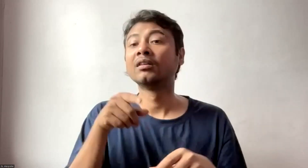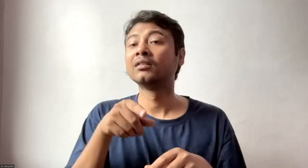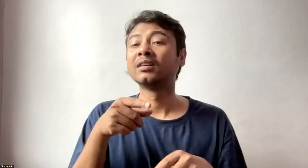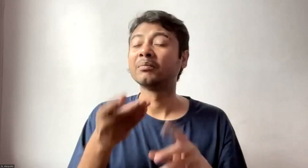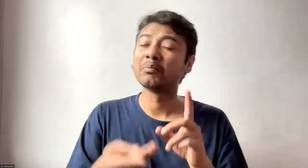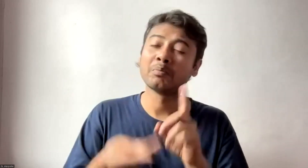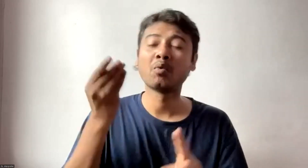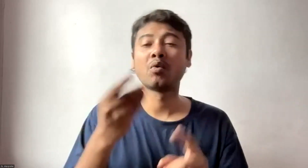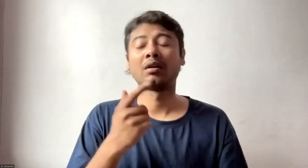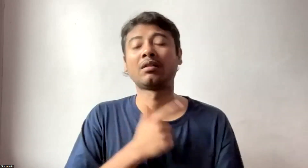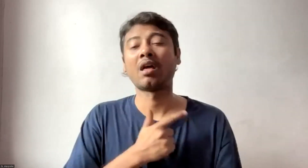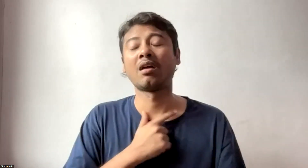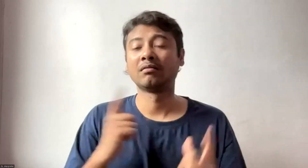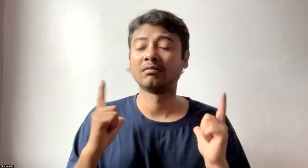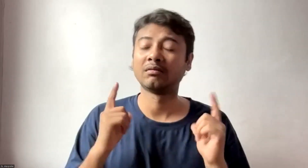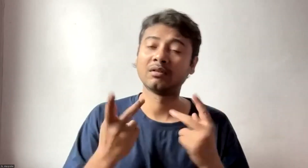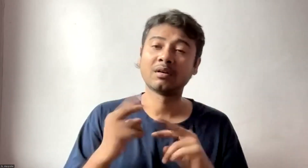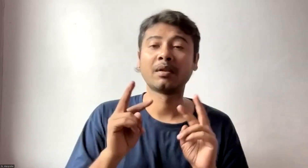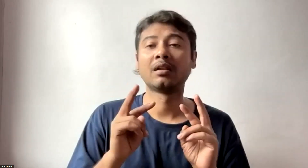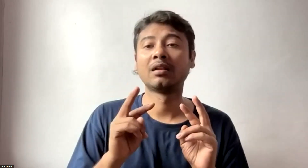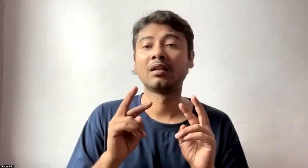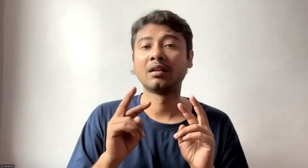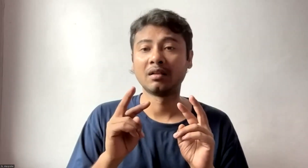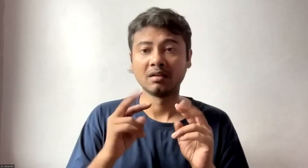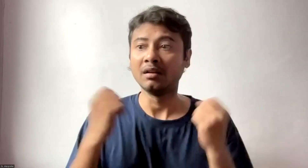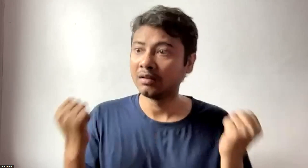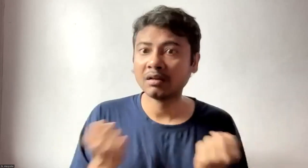also they are very self-centered.